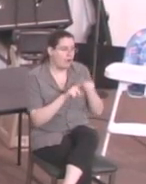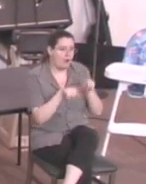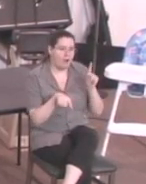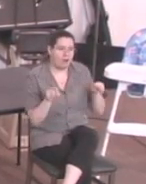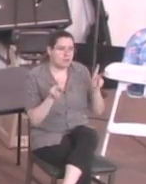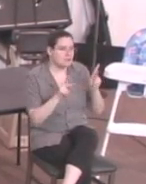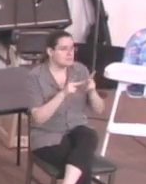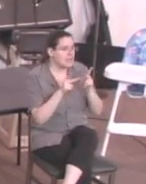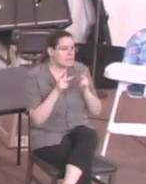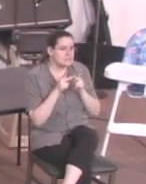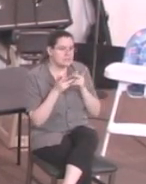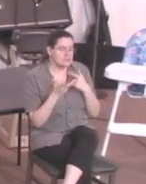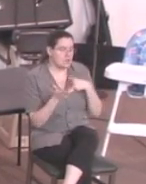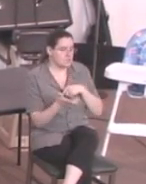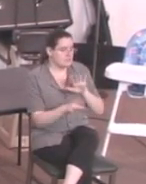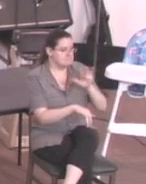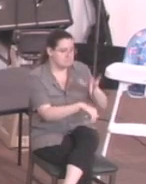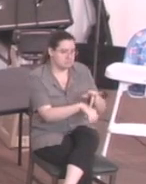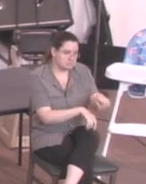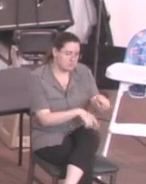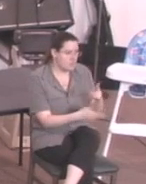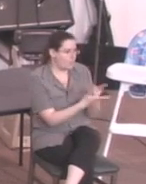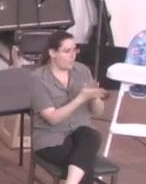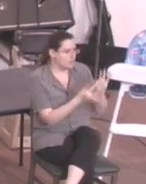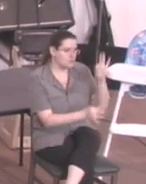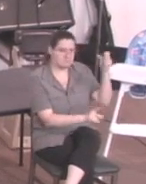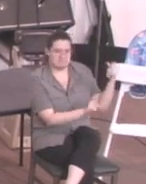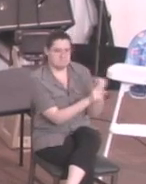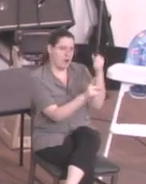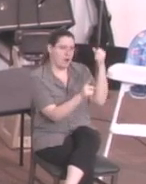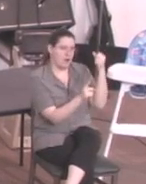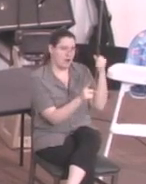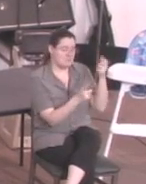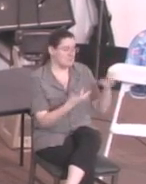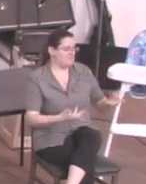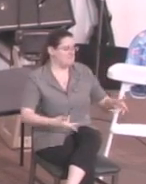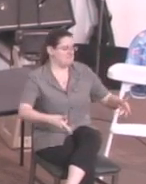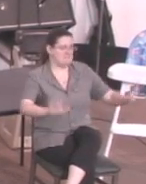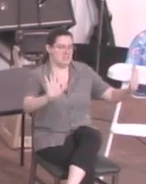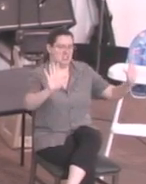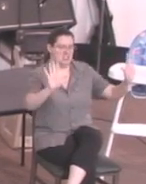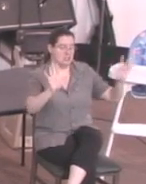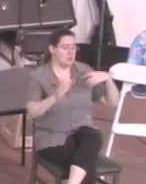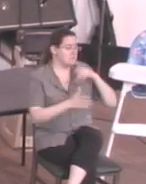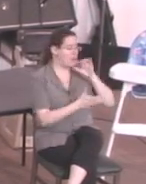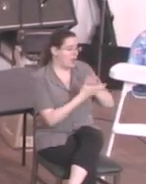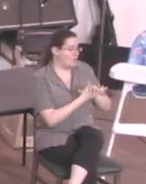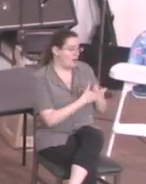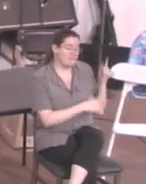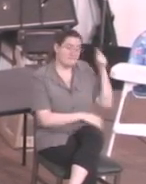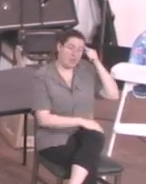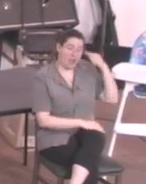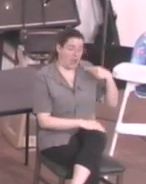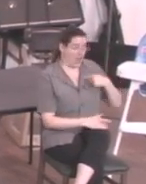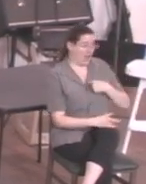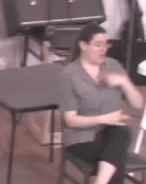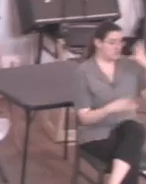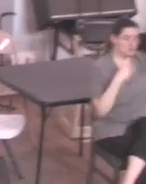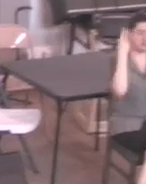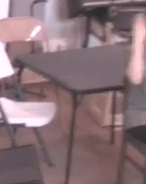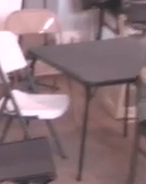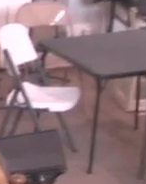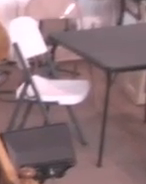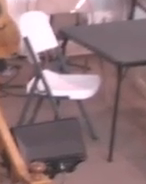get hooked up, baptized in the Holy Ghost. And after that happened, then it was all over but the shout. Then my wife thought I lost my mind, thought I joined a